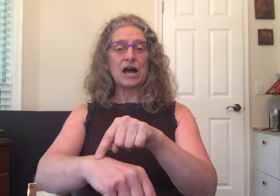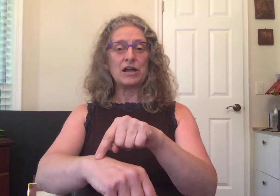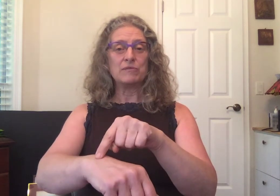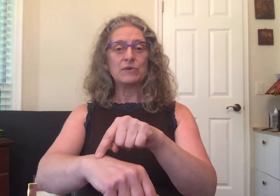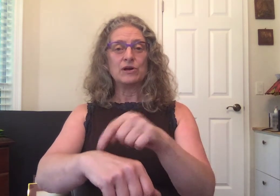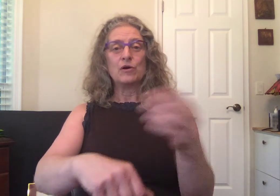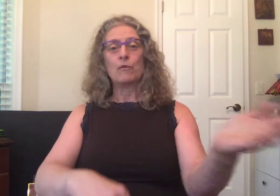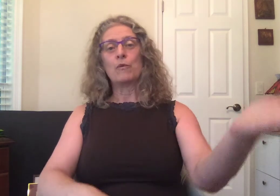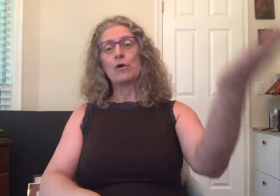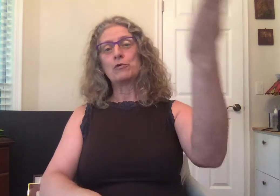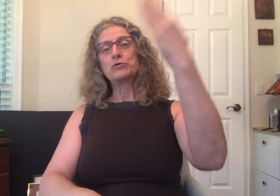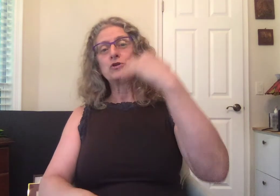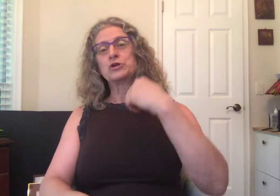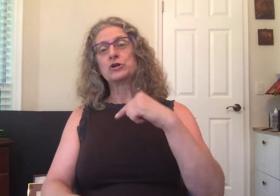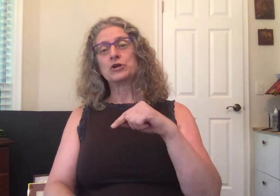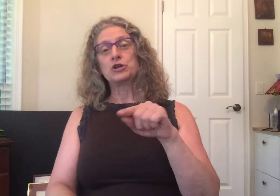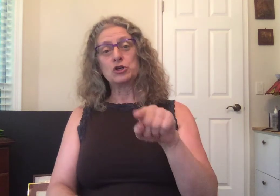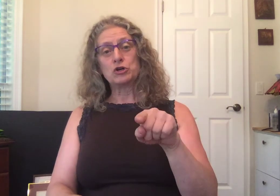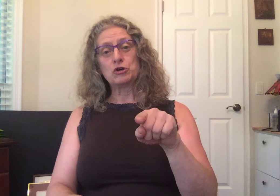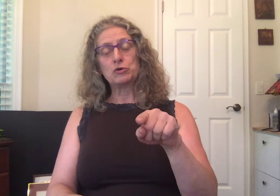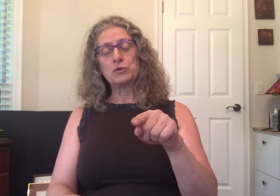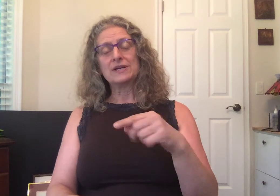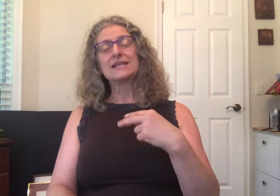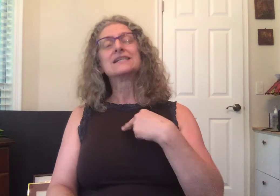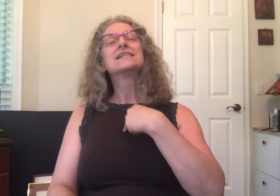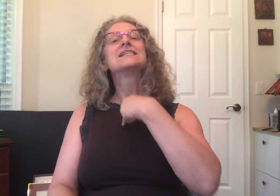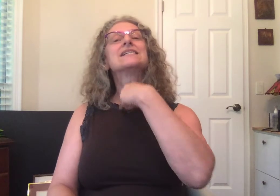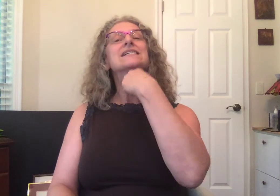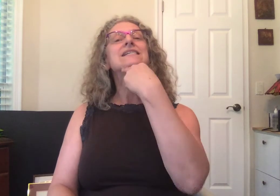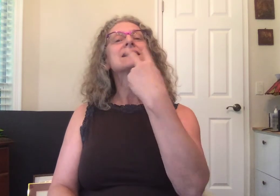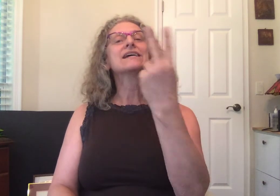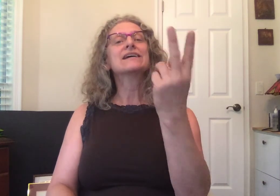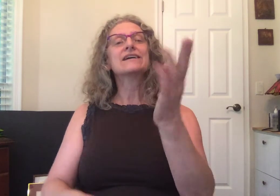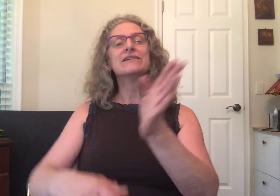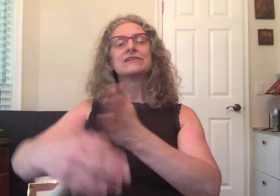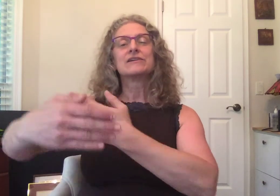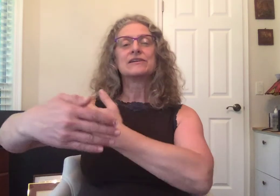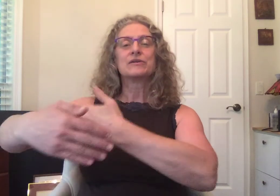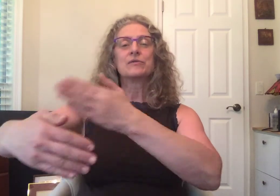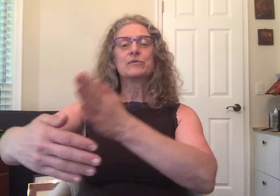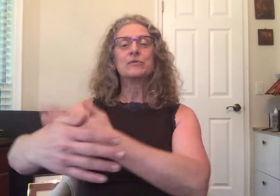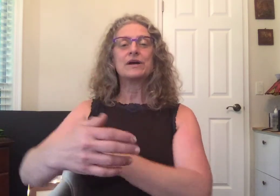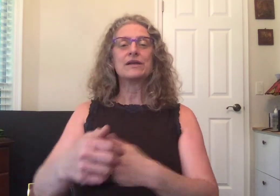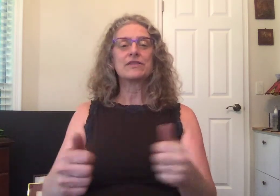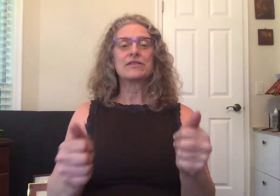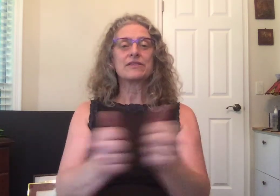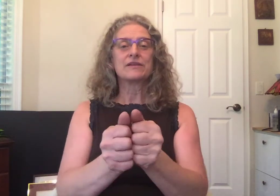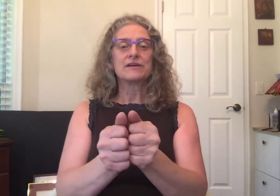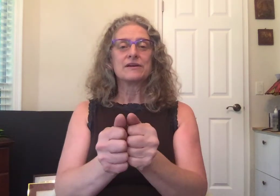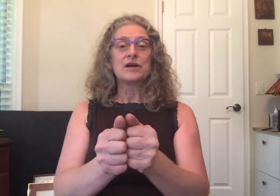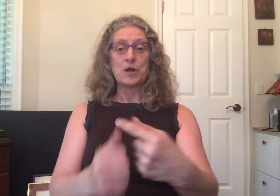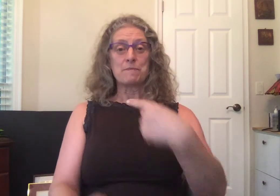time, won't you sing with